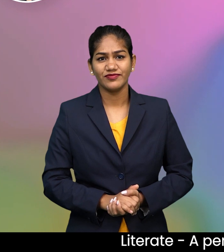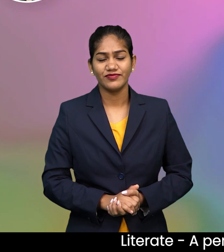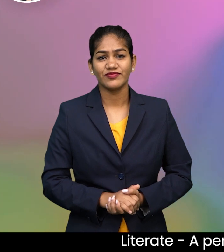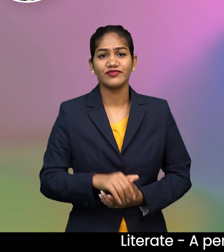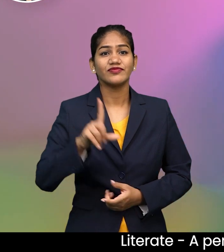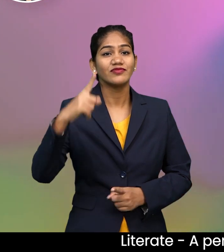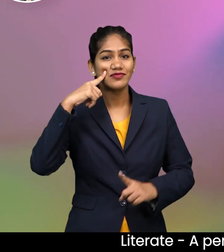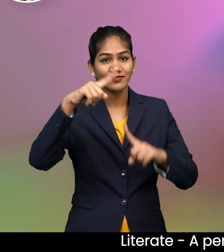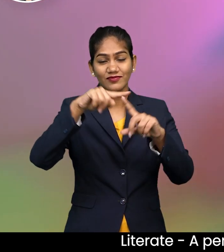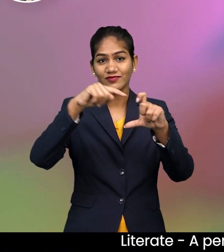Literate.